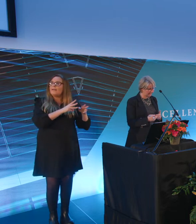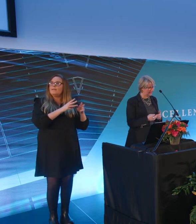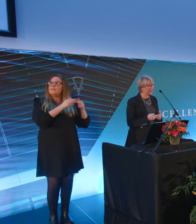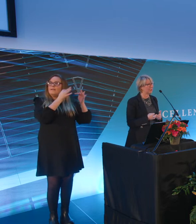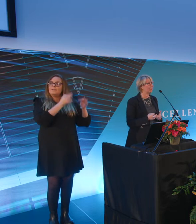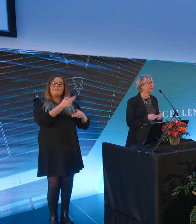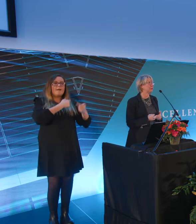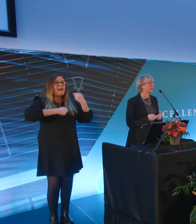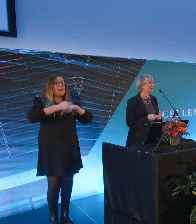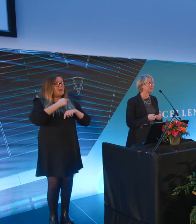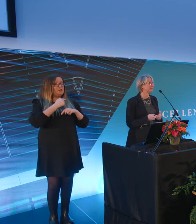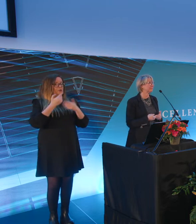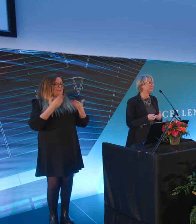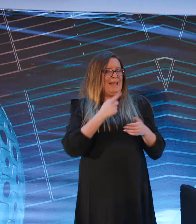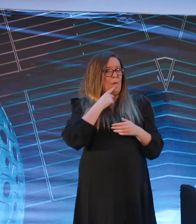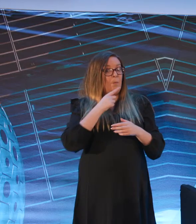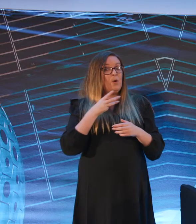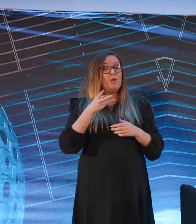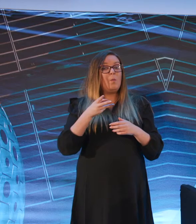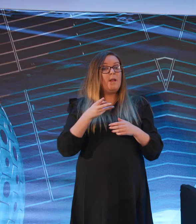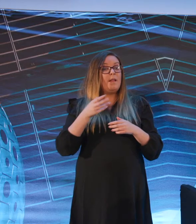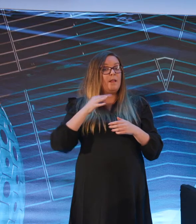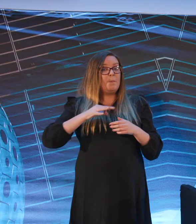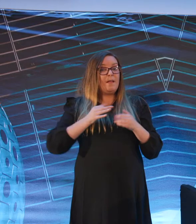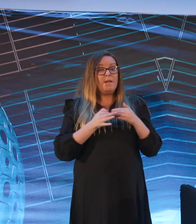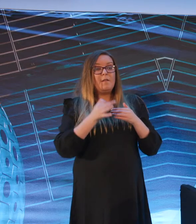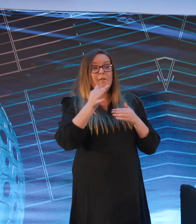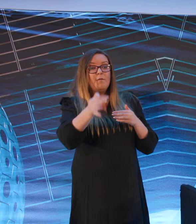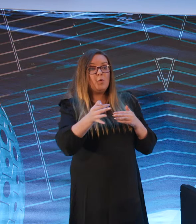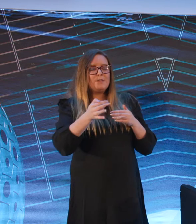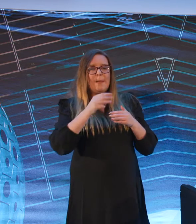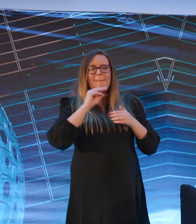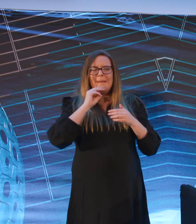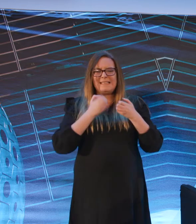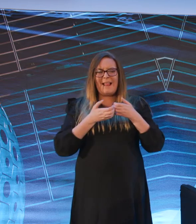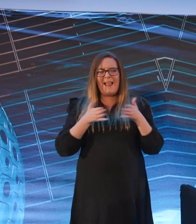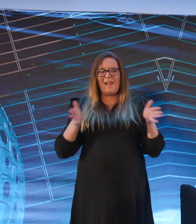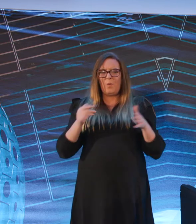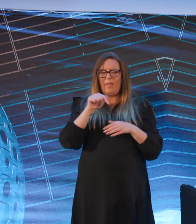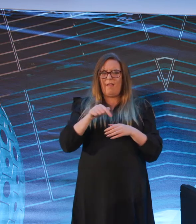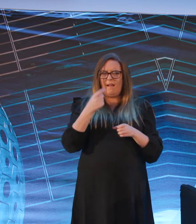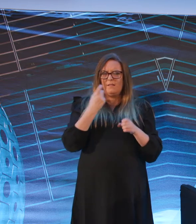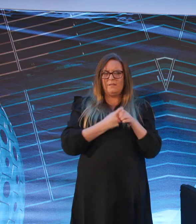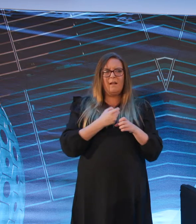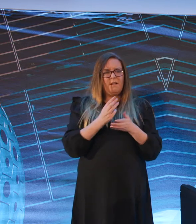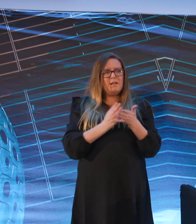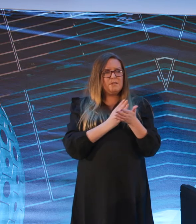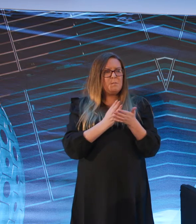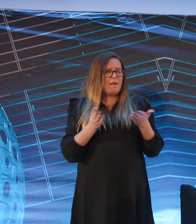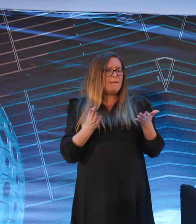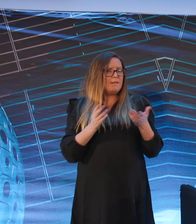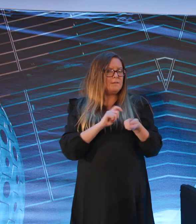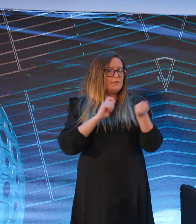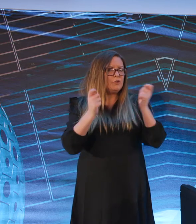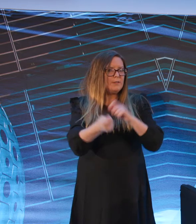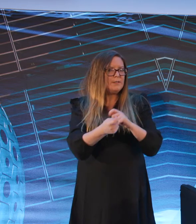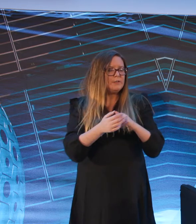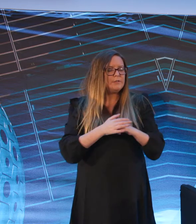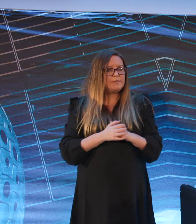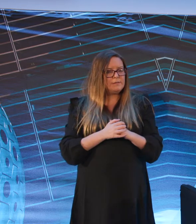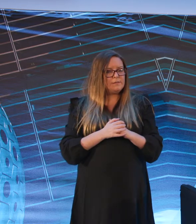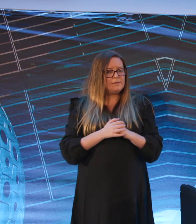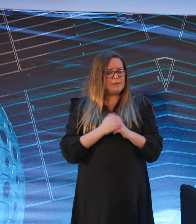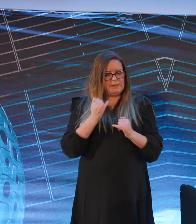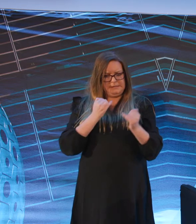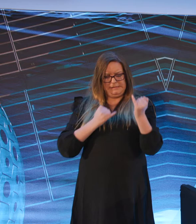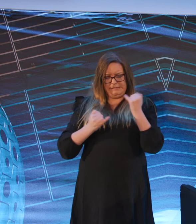well into the future. Letting go is the hardest part of change, but